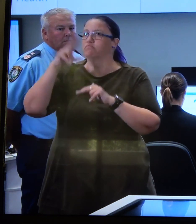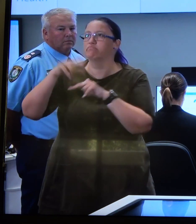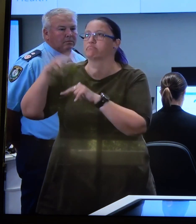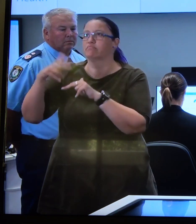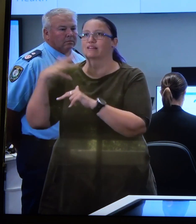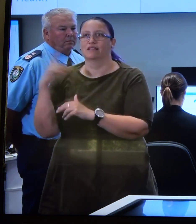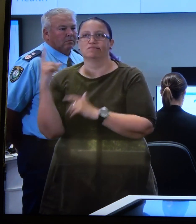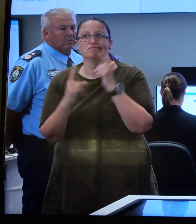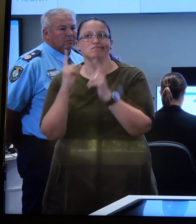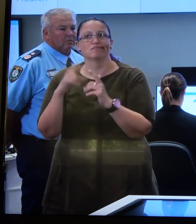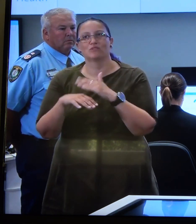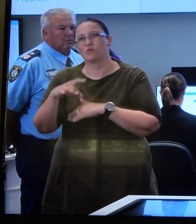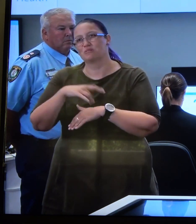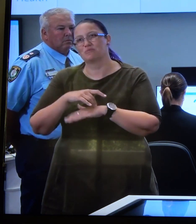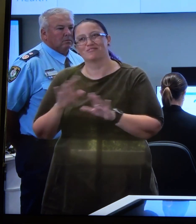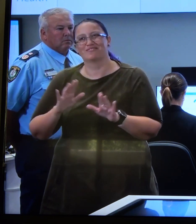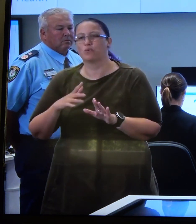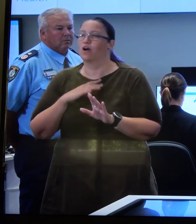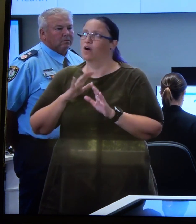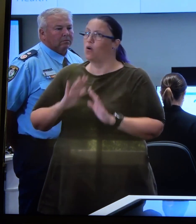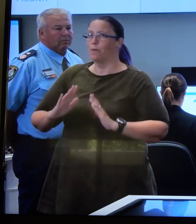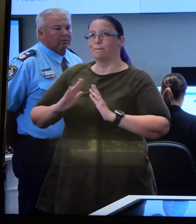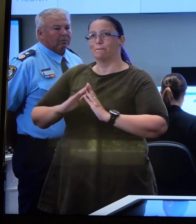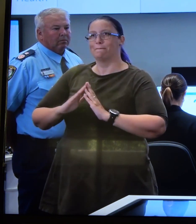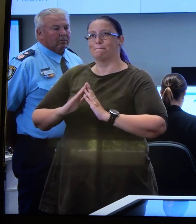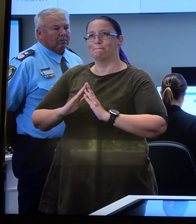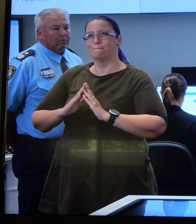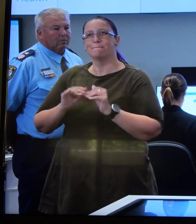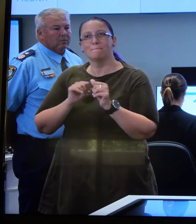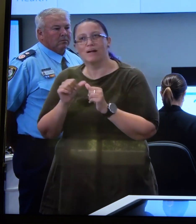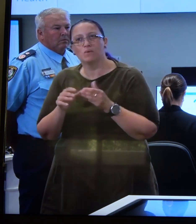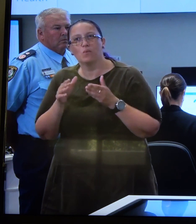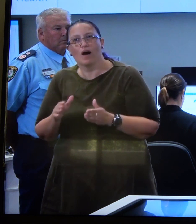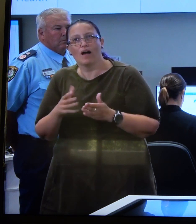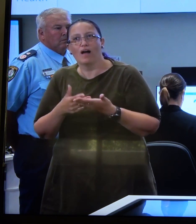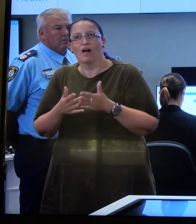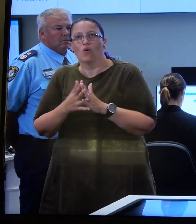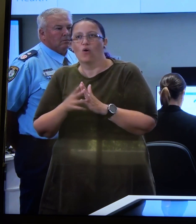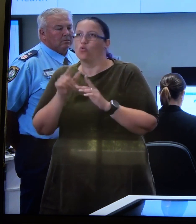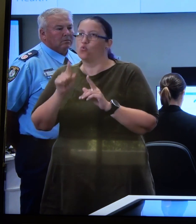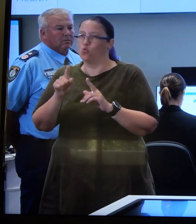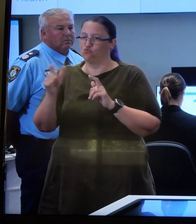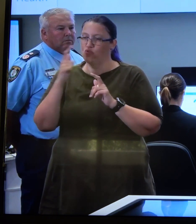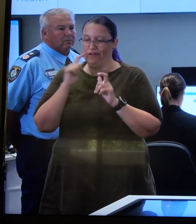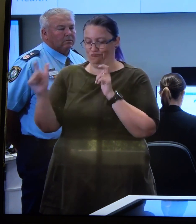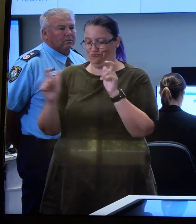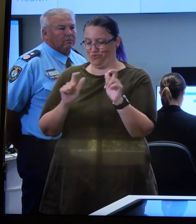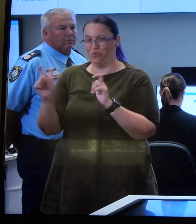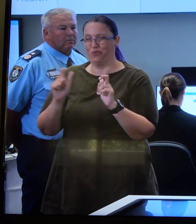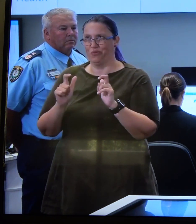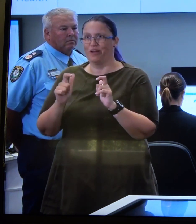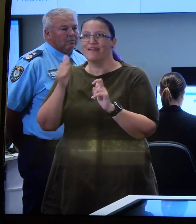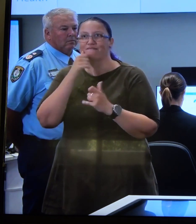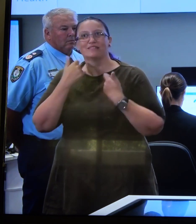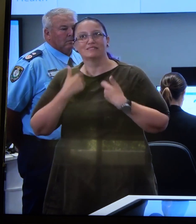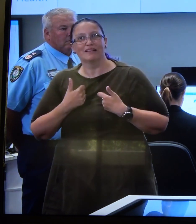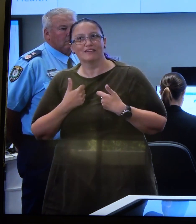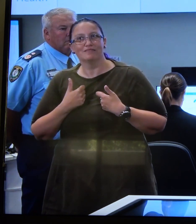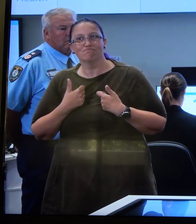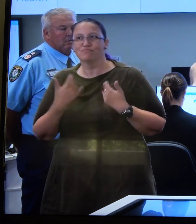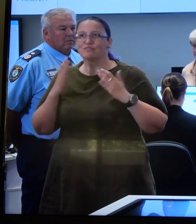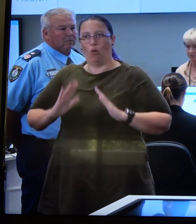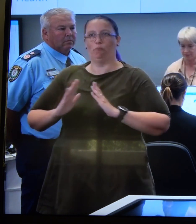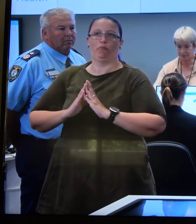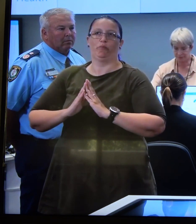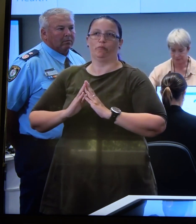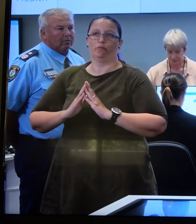And you can do that by reducing the spread and especially protecting the most vulnerable, and all of us have a role to play. We know already that for